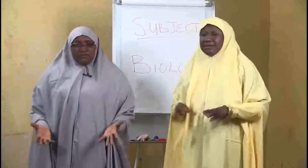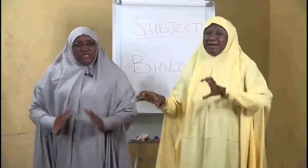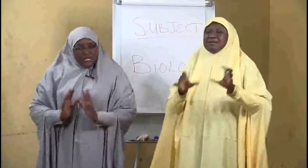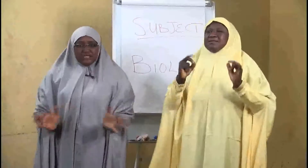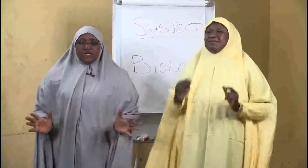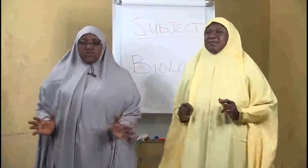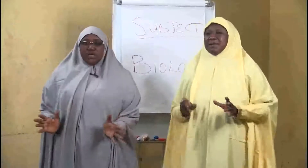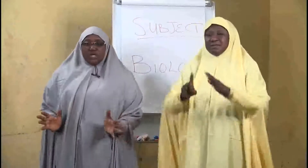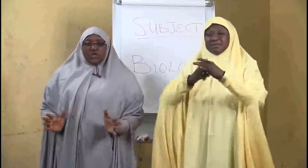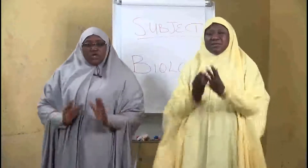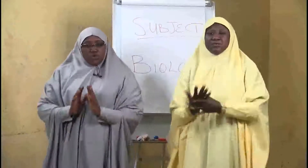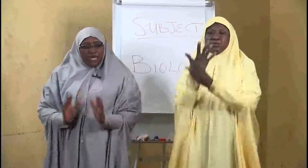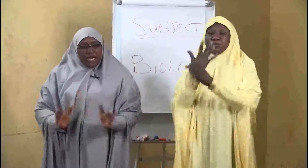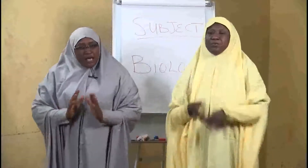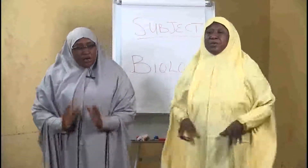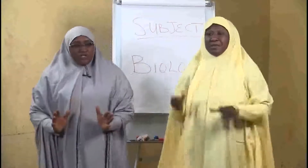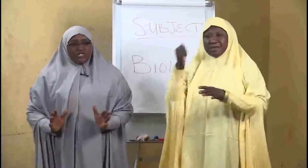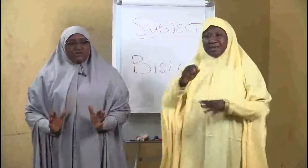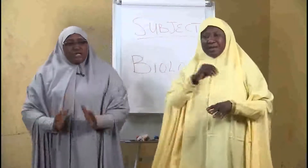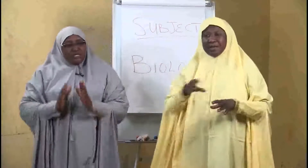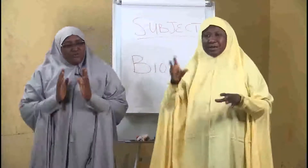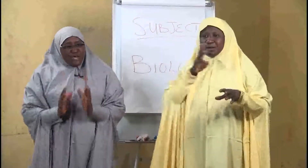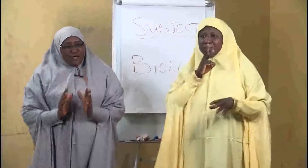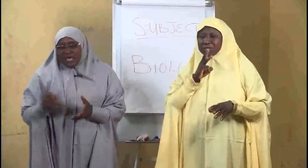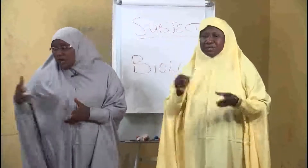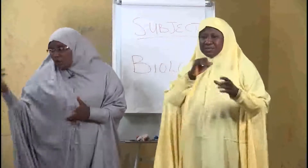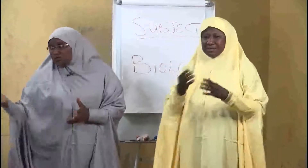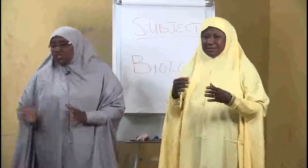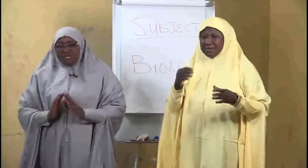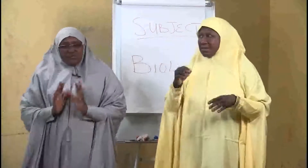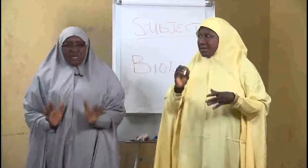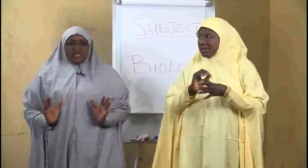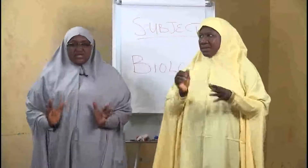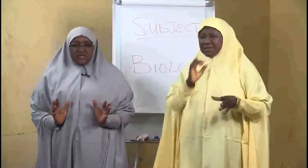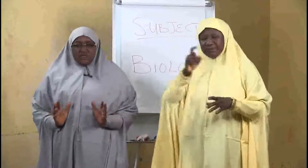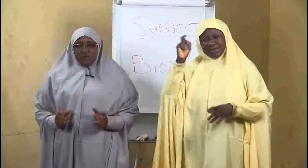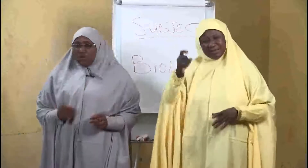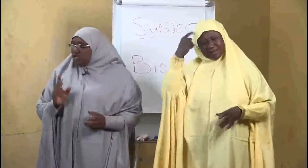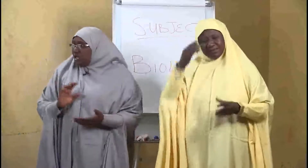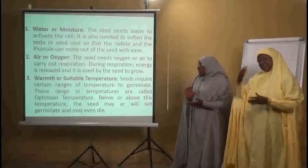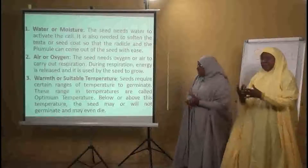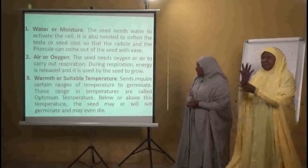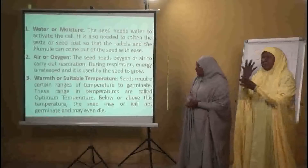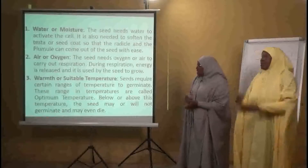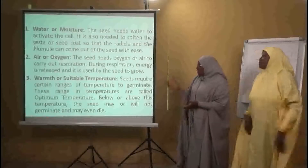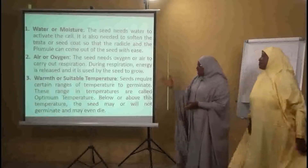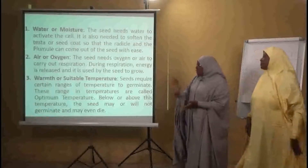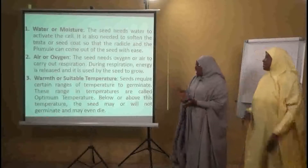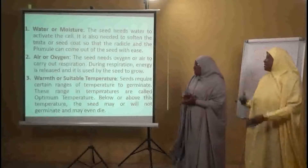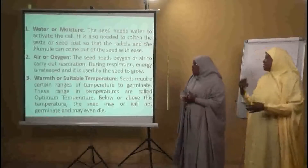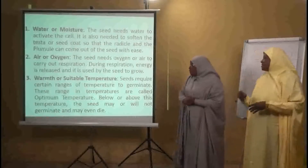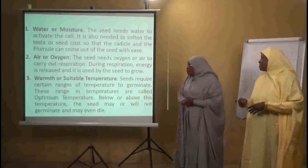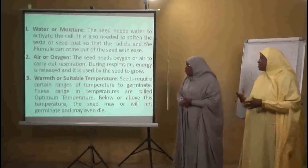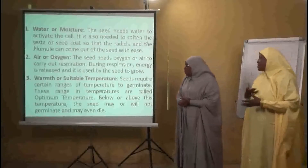active, then it starts to germinate. So air or oxygen is very necessary for germination. Then we